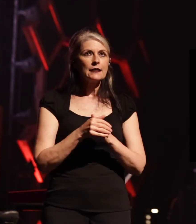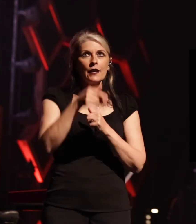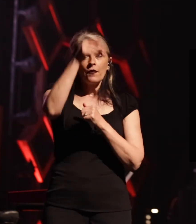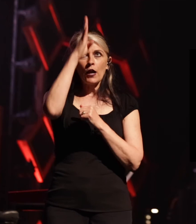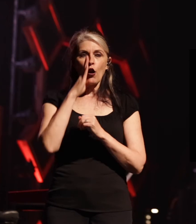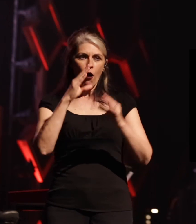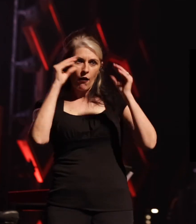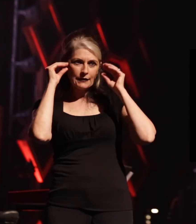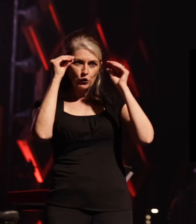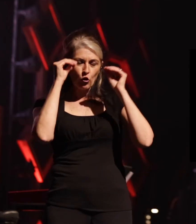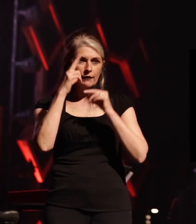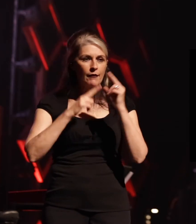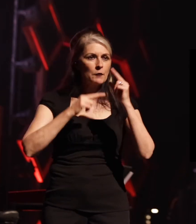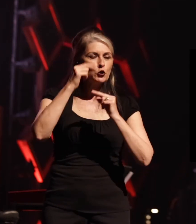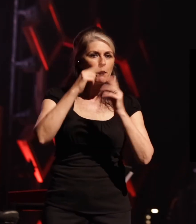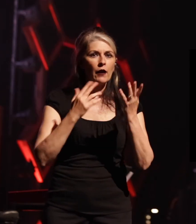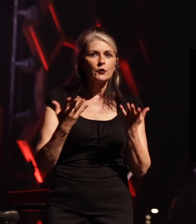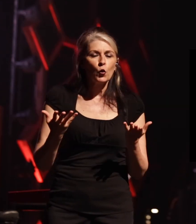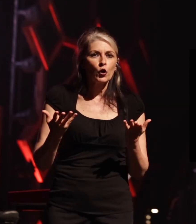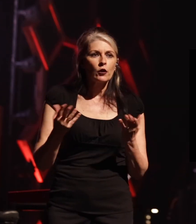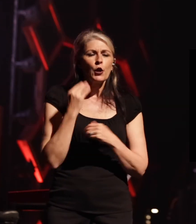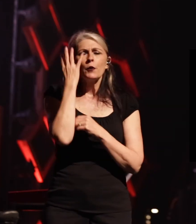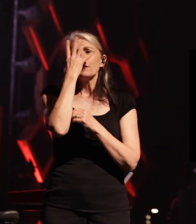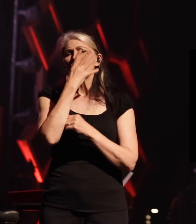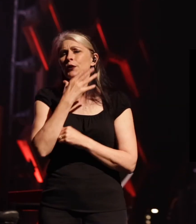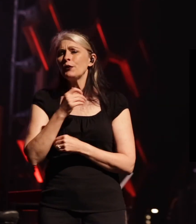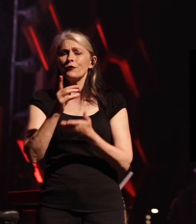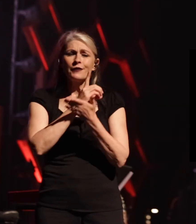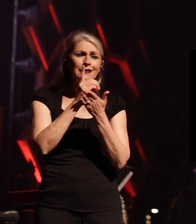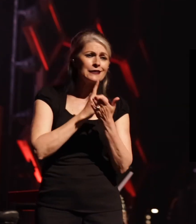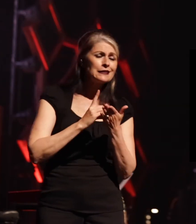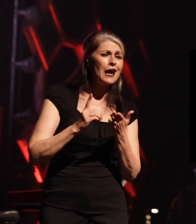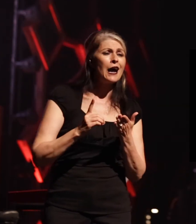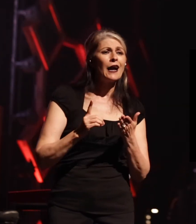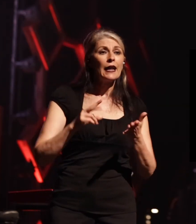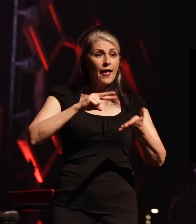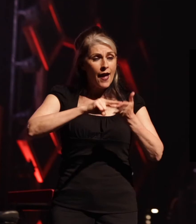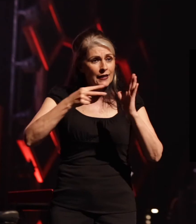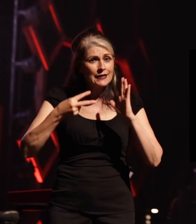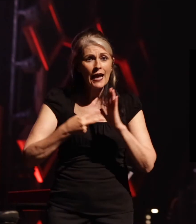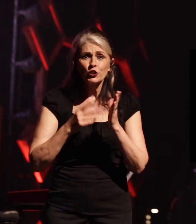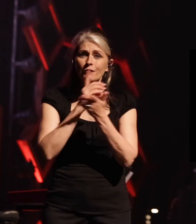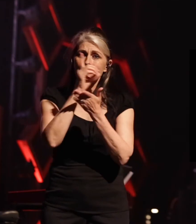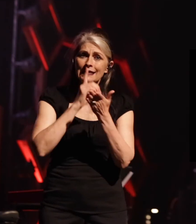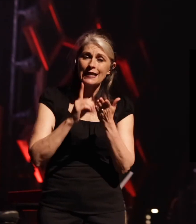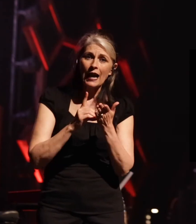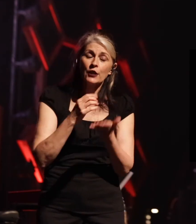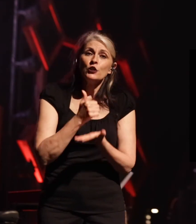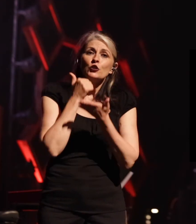build were beautifully designed and intentionally designed to help the